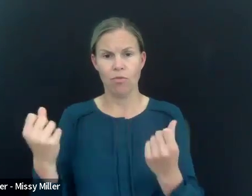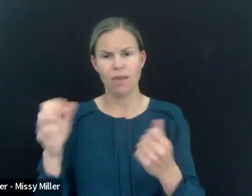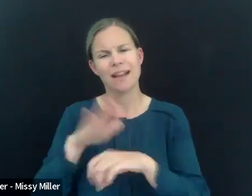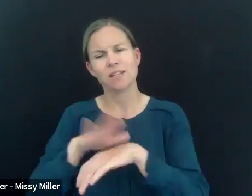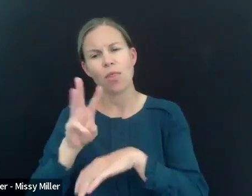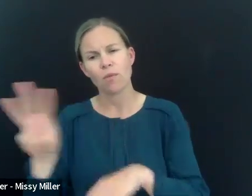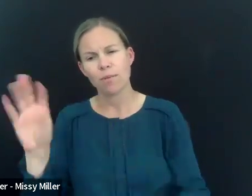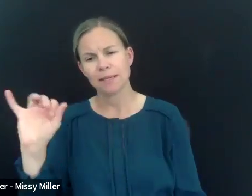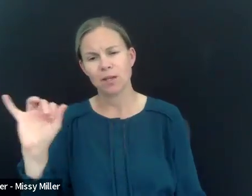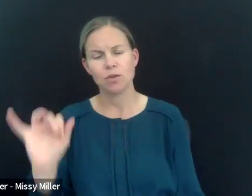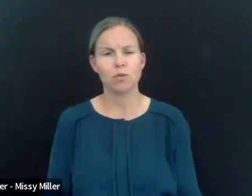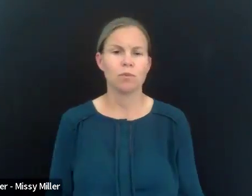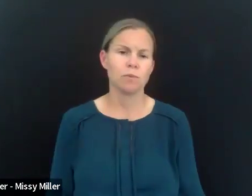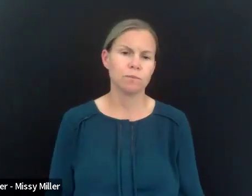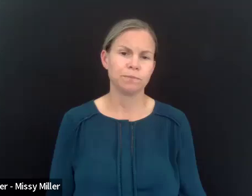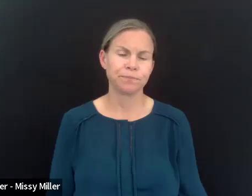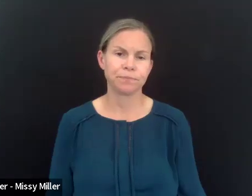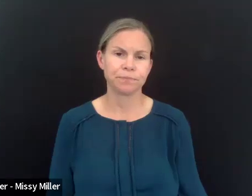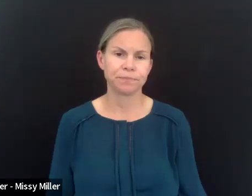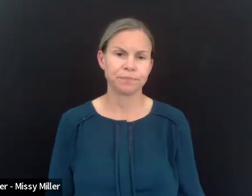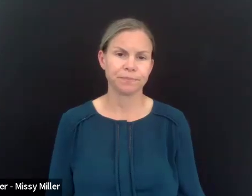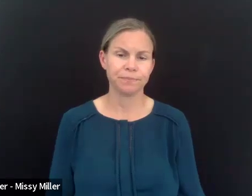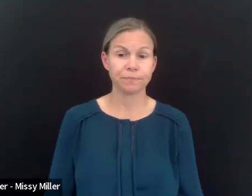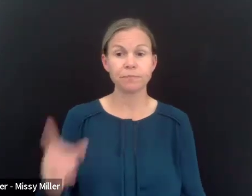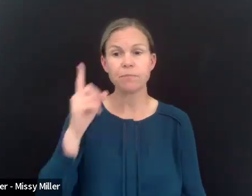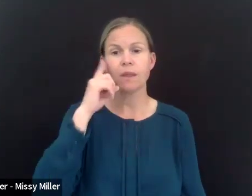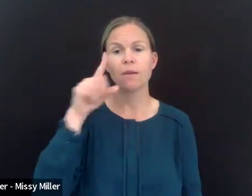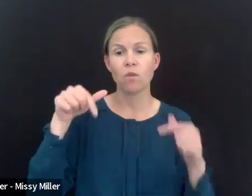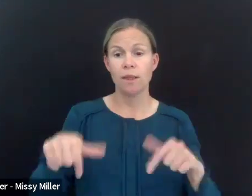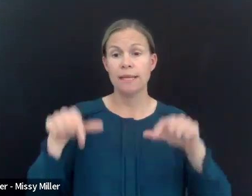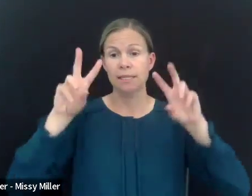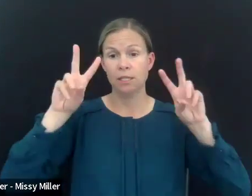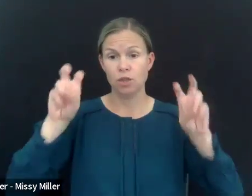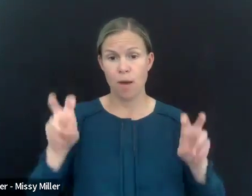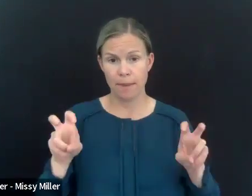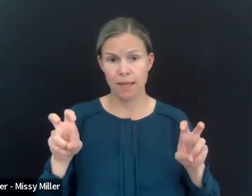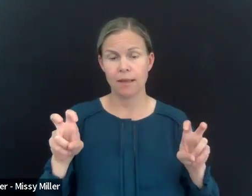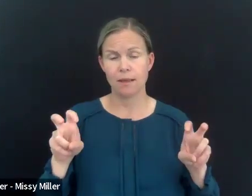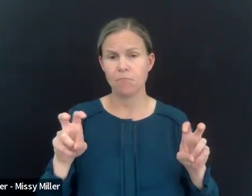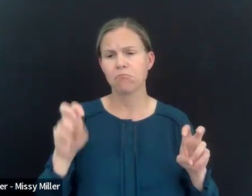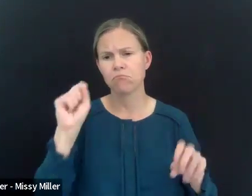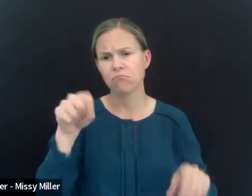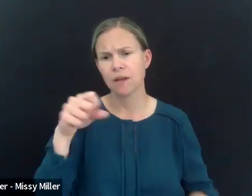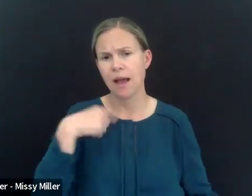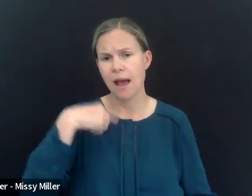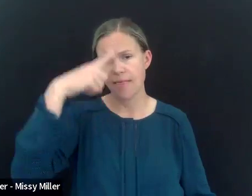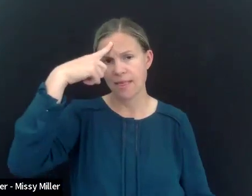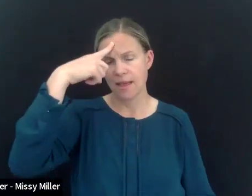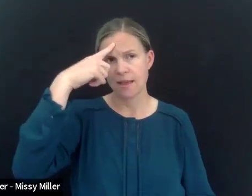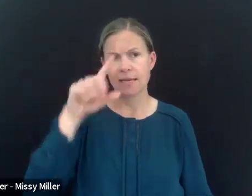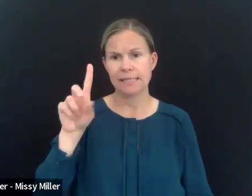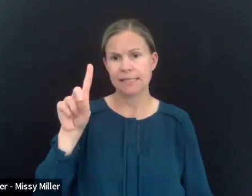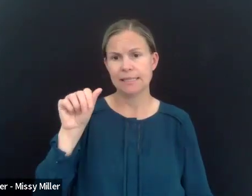But on this topic in particular, I do think that it's the data